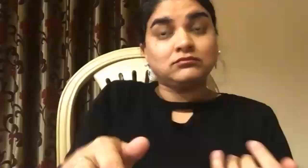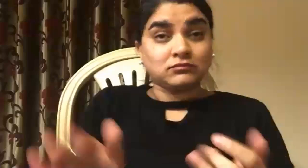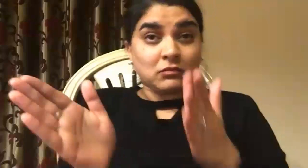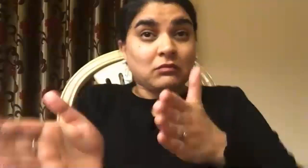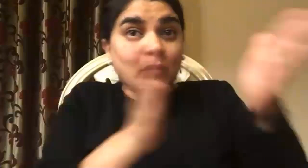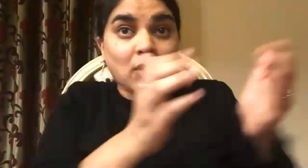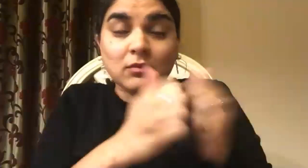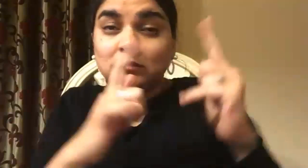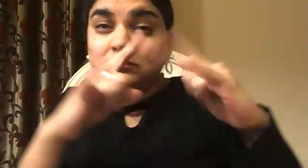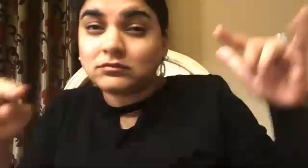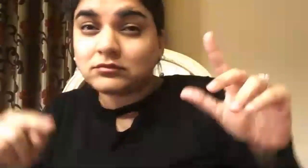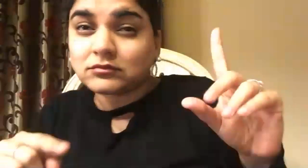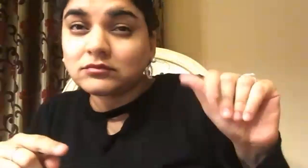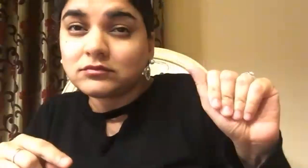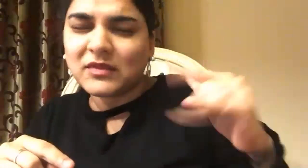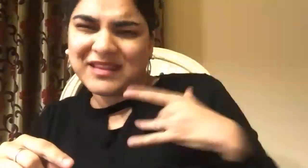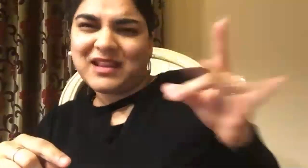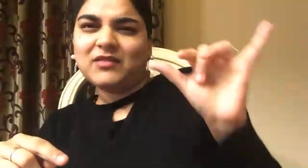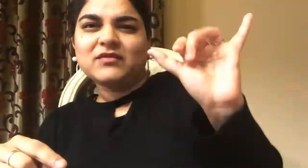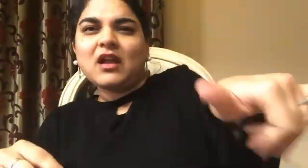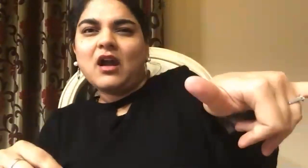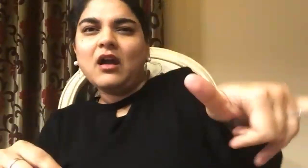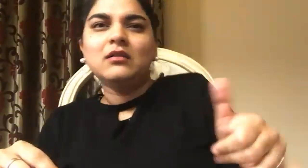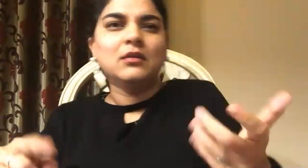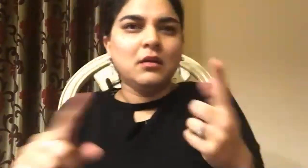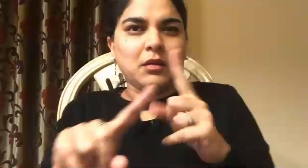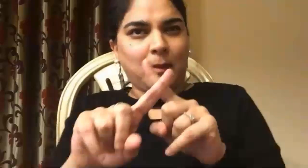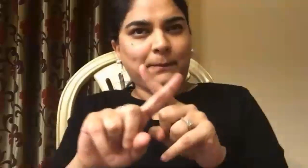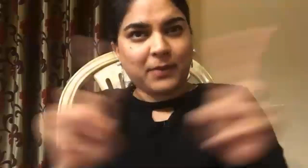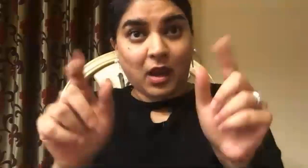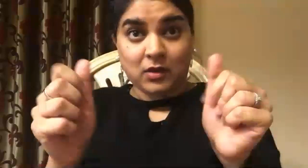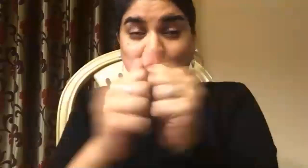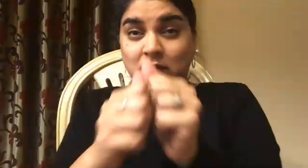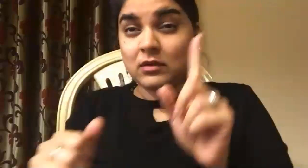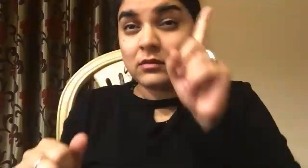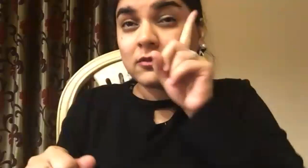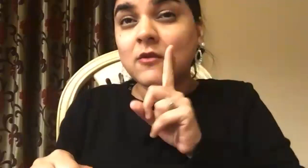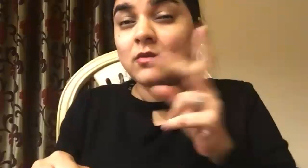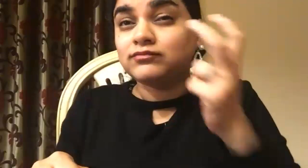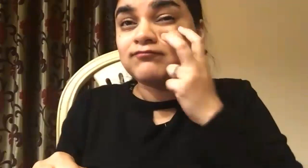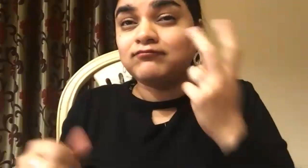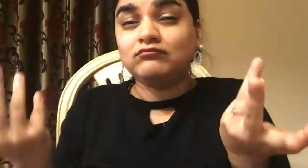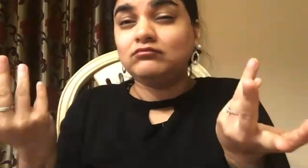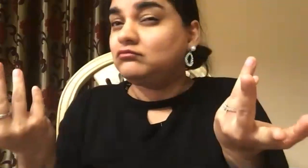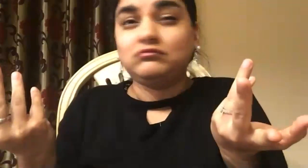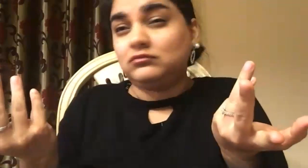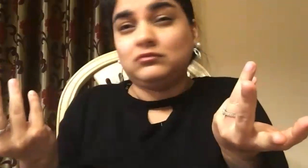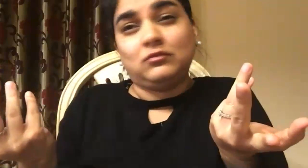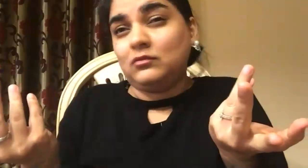have the cards, they have different features, but I mean, there definitely could be more. You can learn some basic sign language, but for